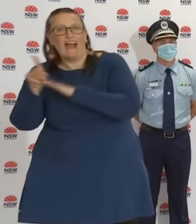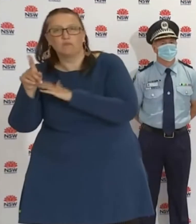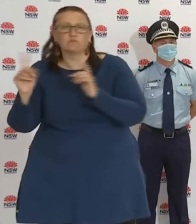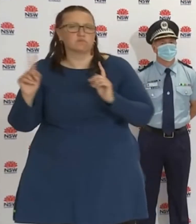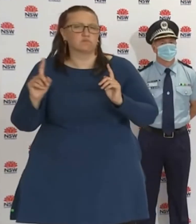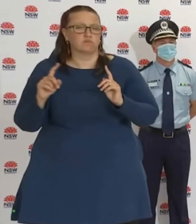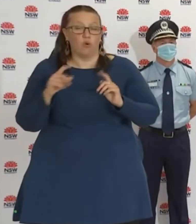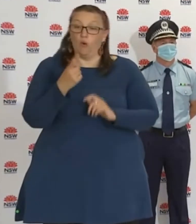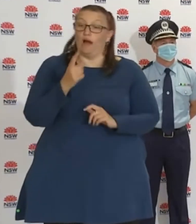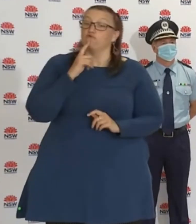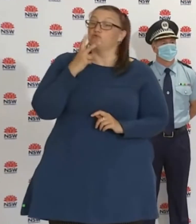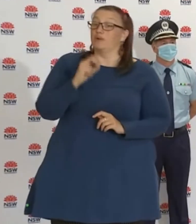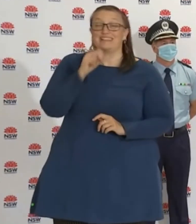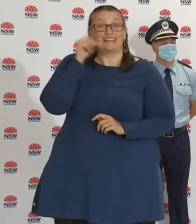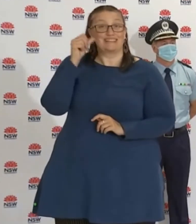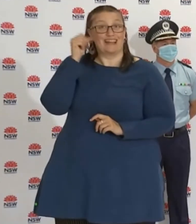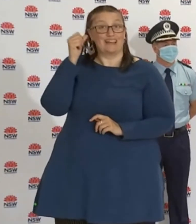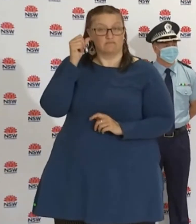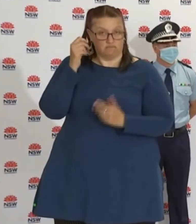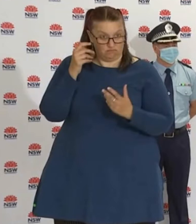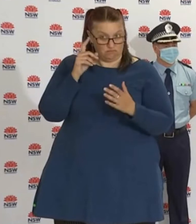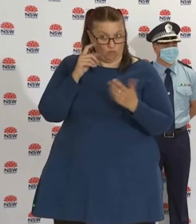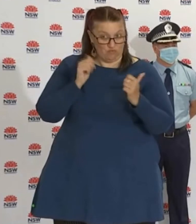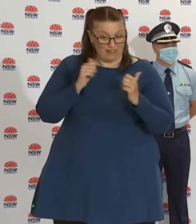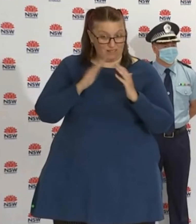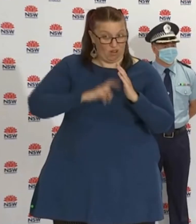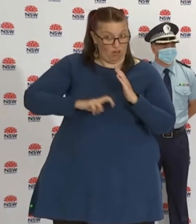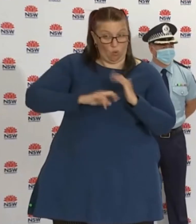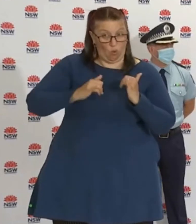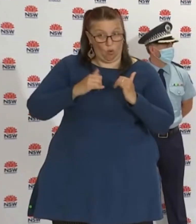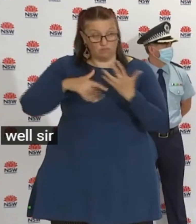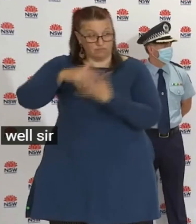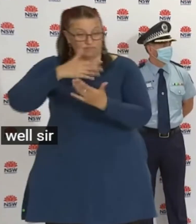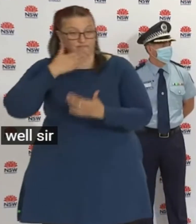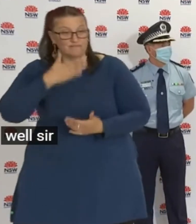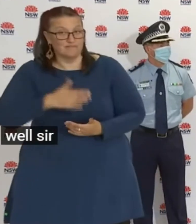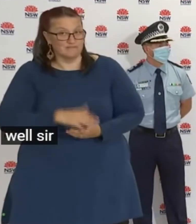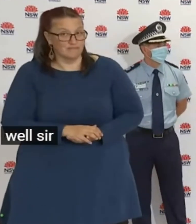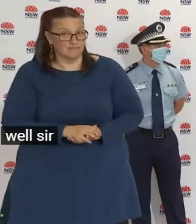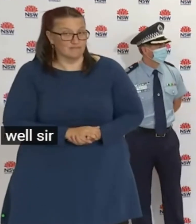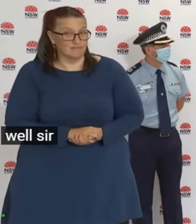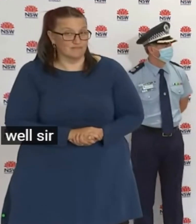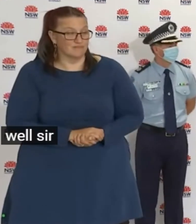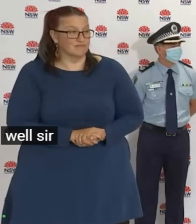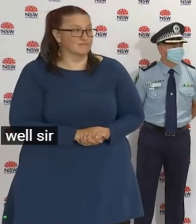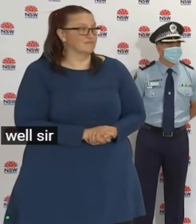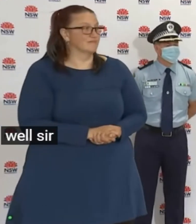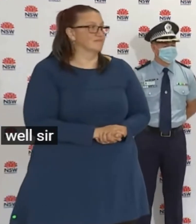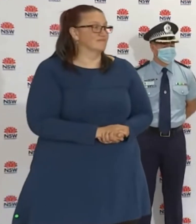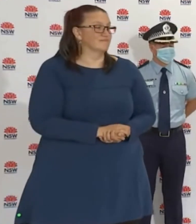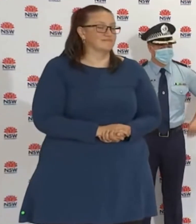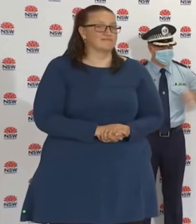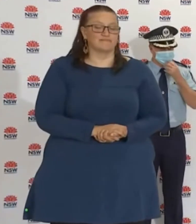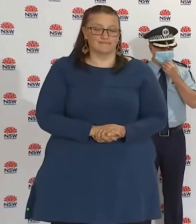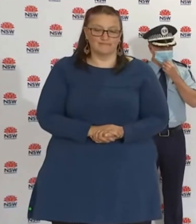those 120 cases reported yesterday were isolating or were not isolating? You must. Oh, sorry. Thank you. Yes, we